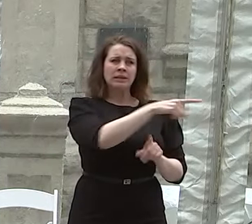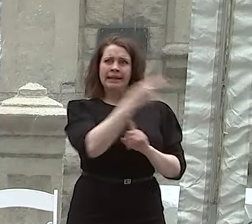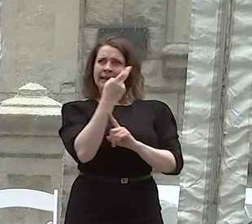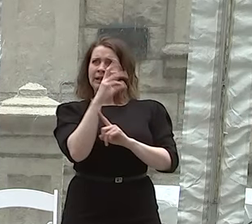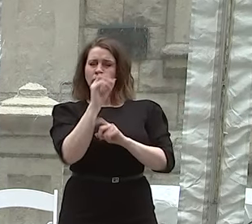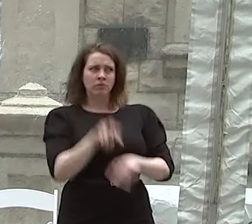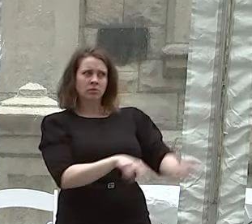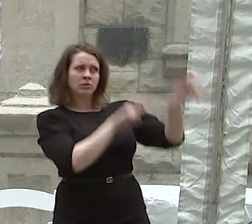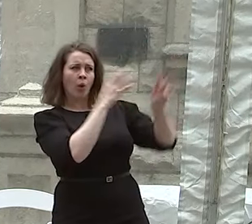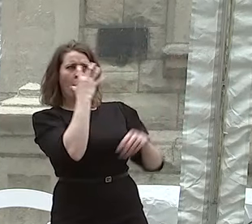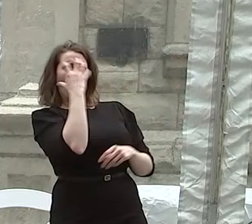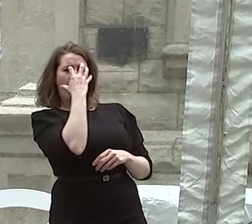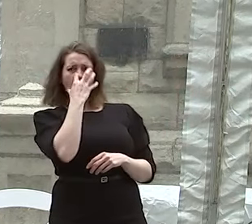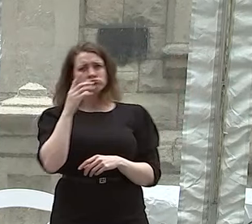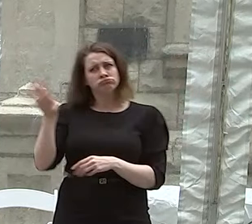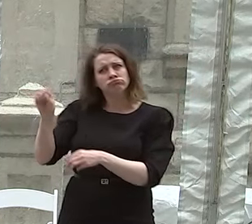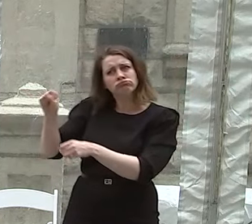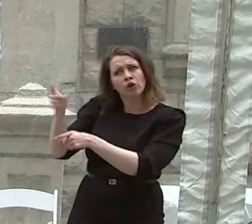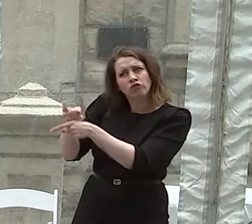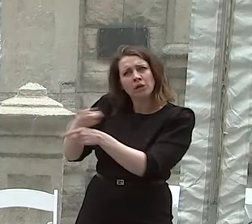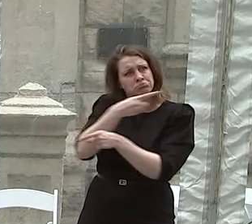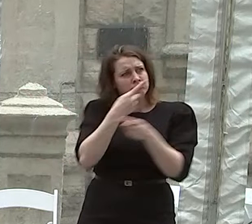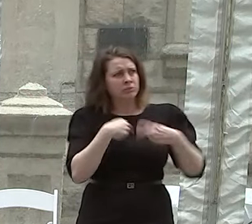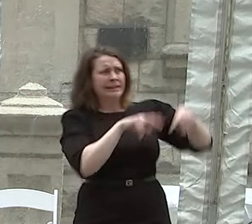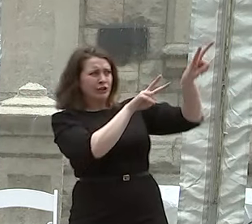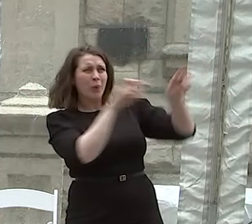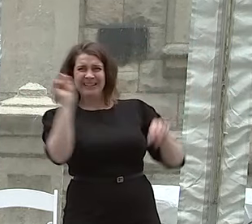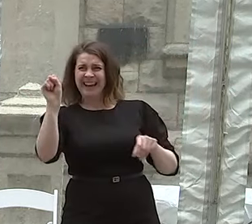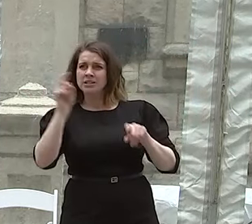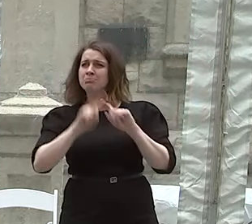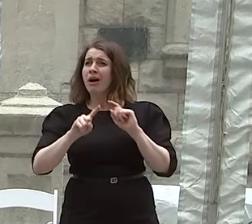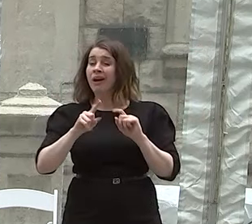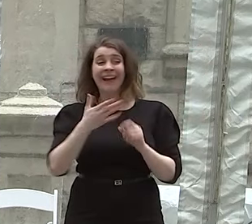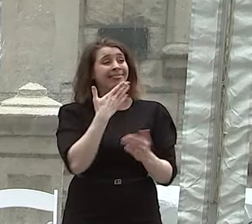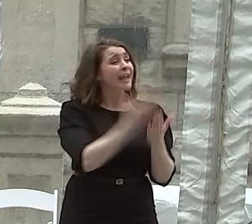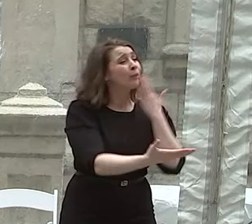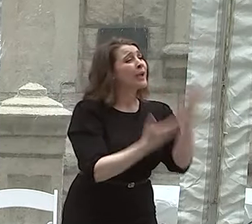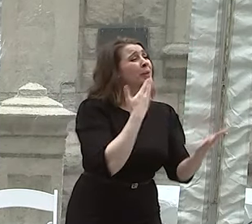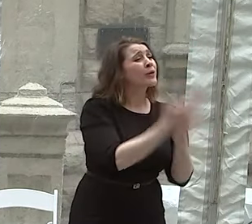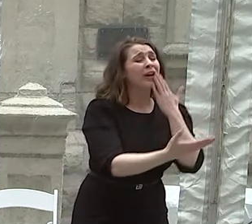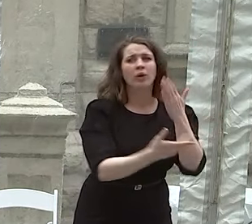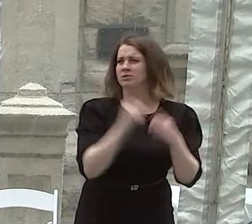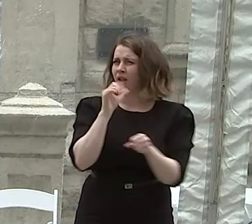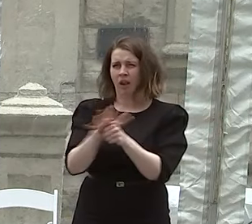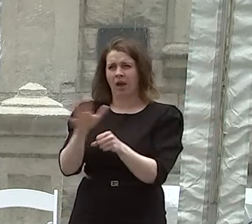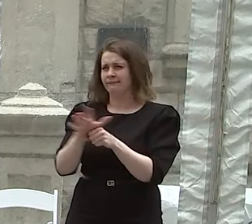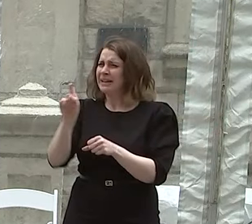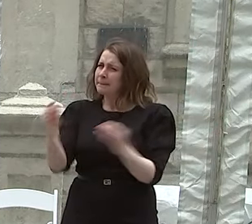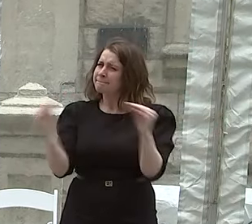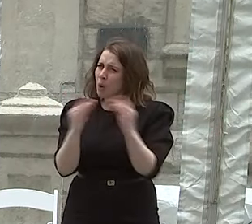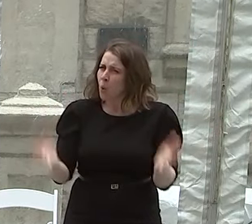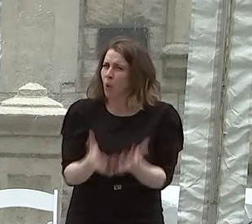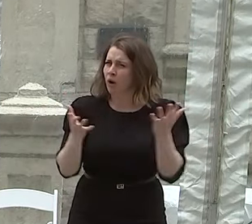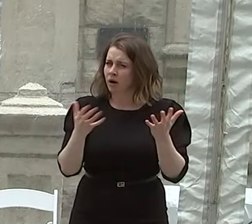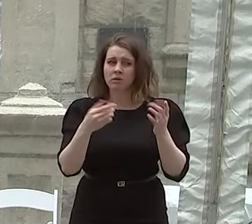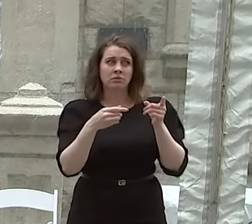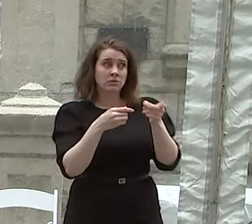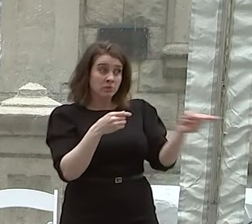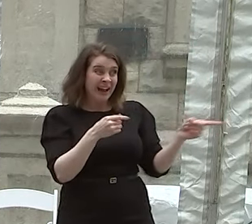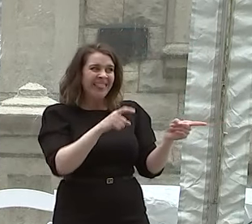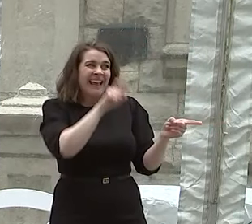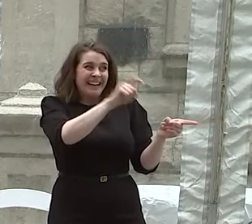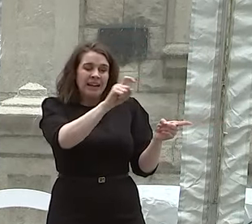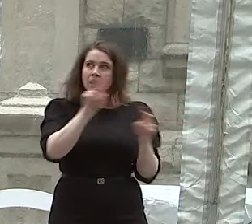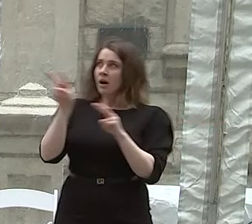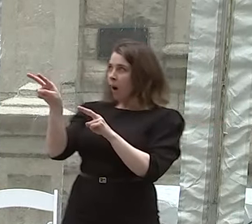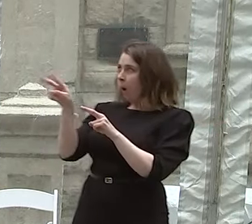But what our working people need is more than just a thank you. Working people need an ambitious